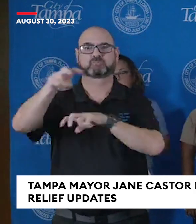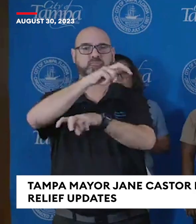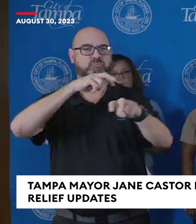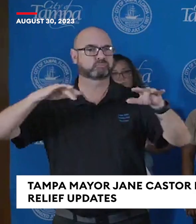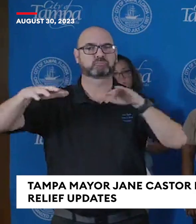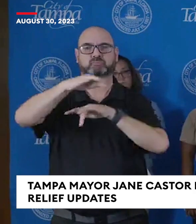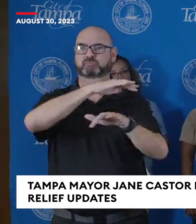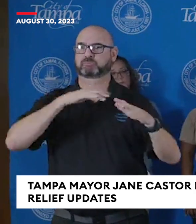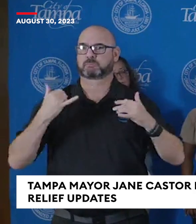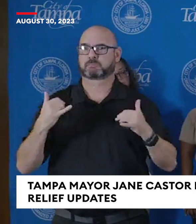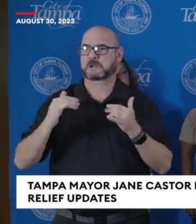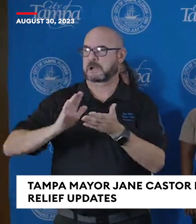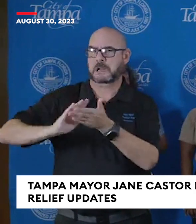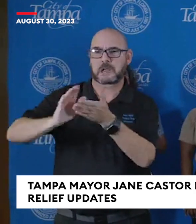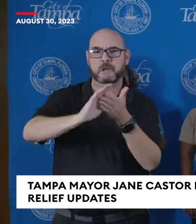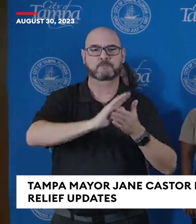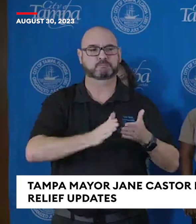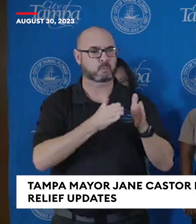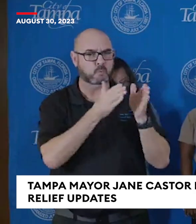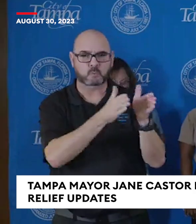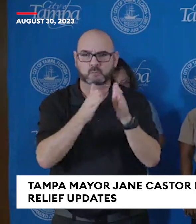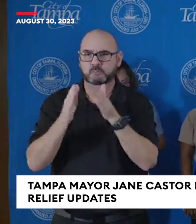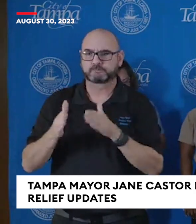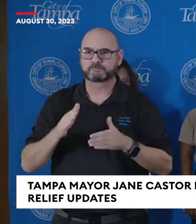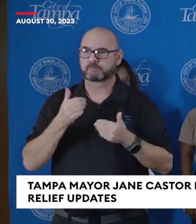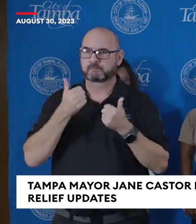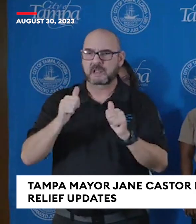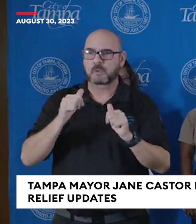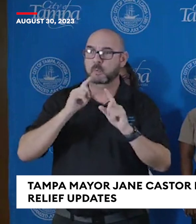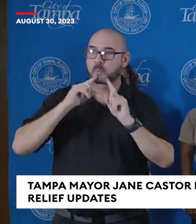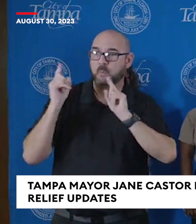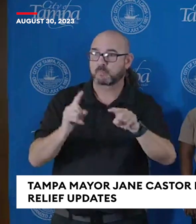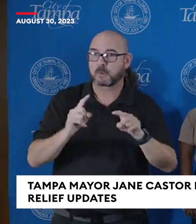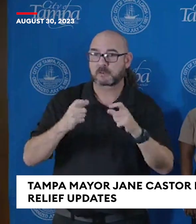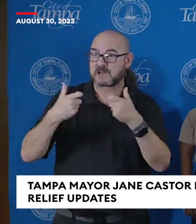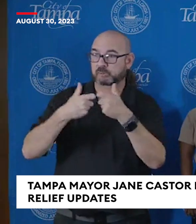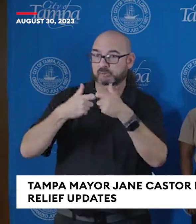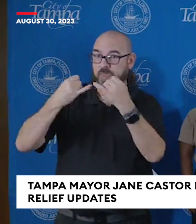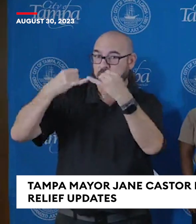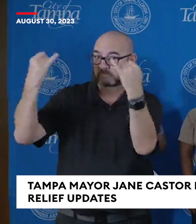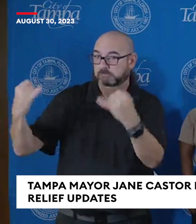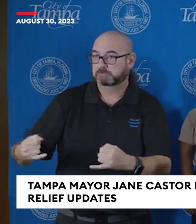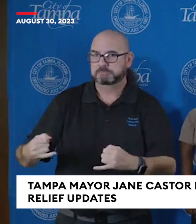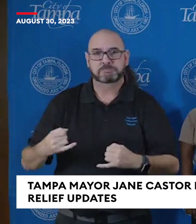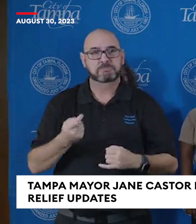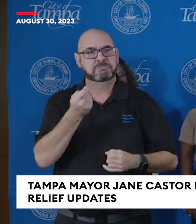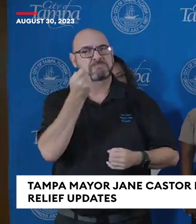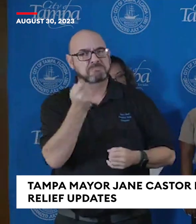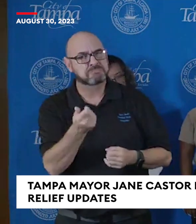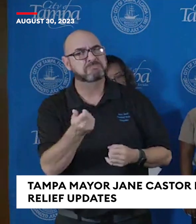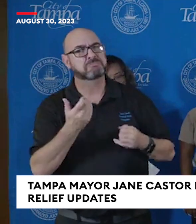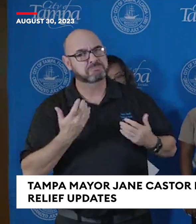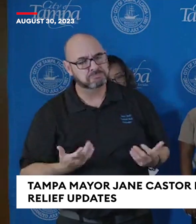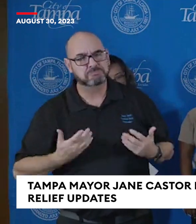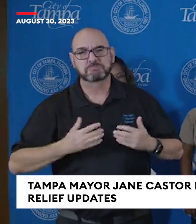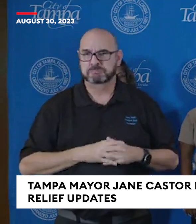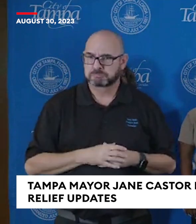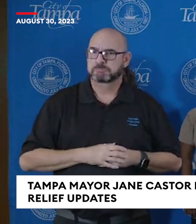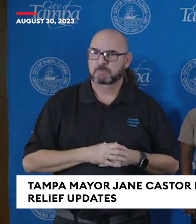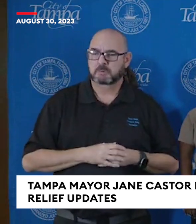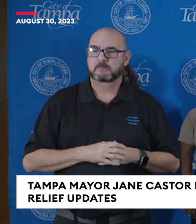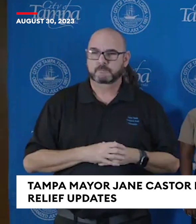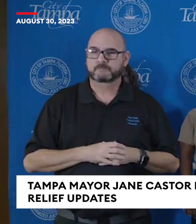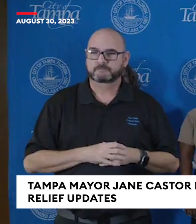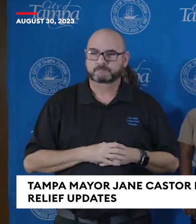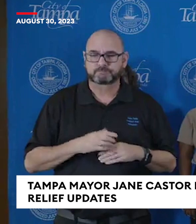clearing roadways, reporting any down power lines. We haven't had extensive power outages. I've been in touch with